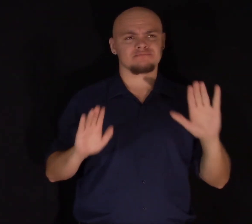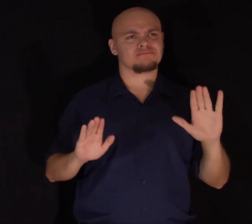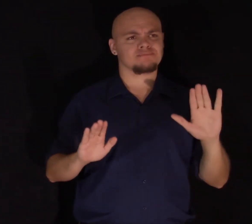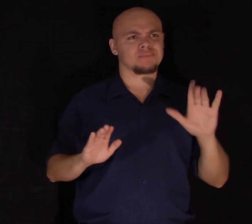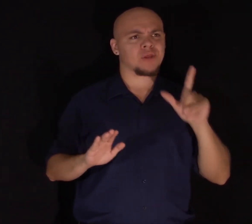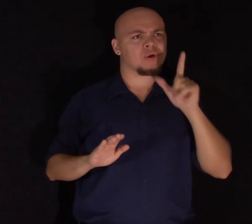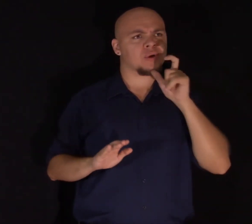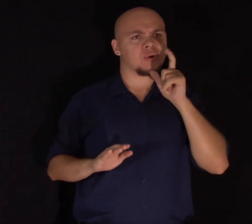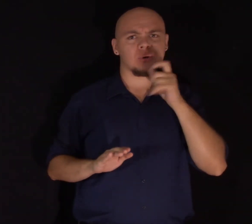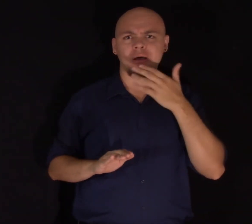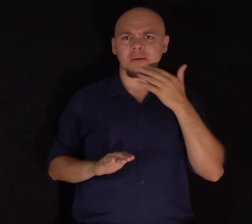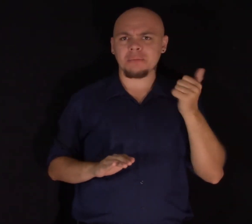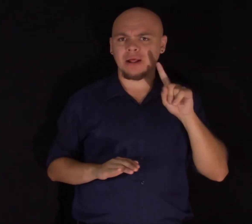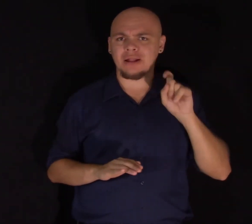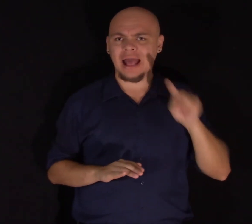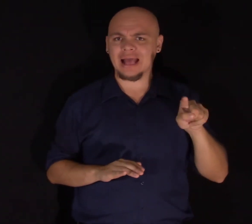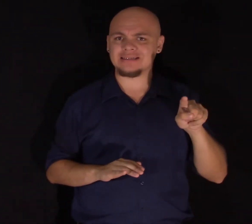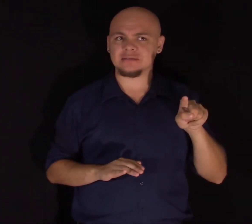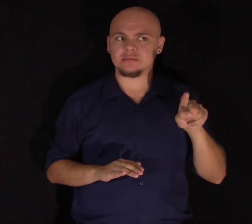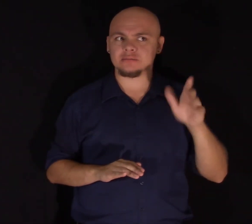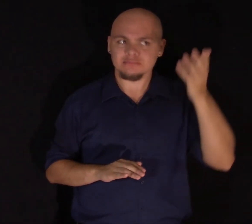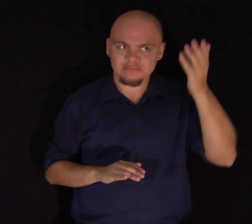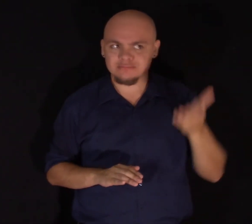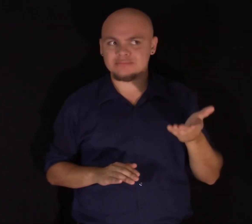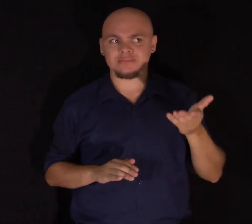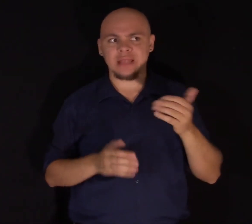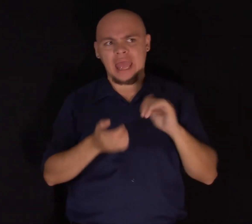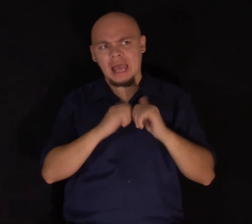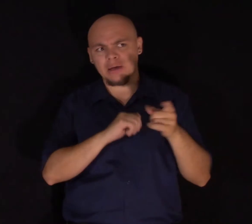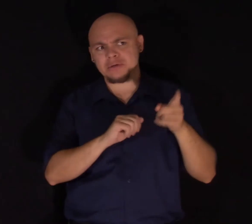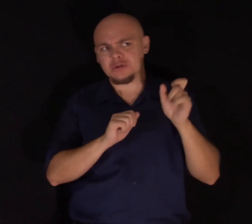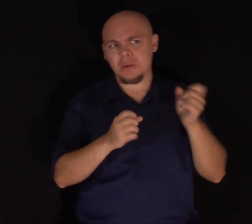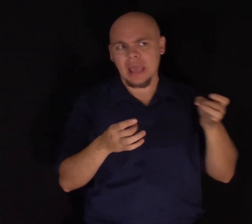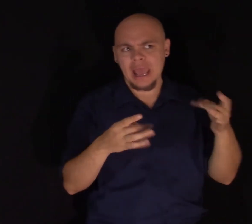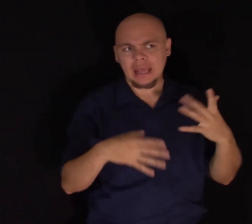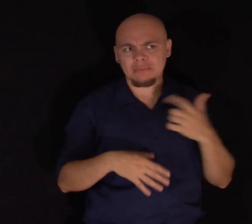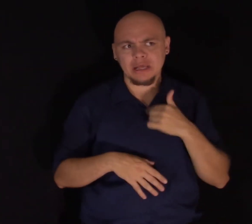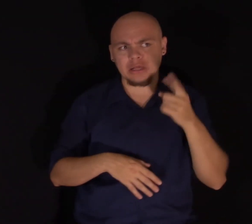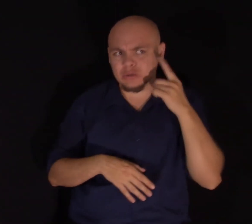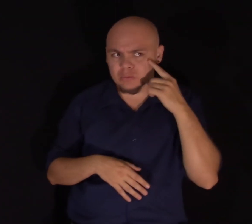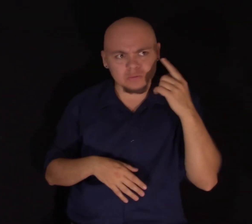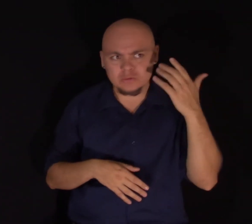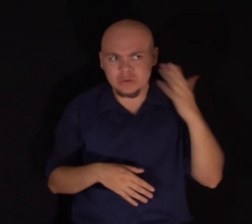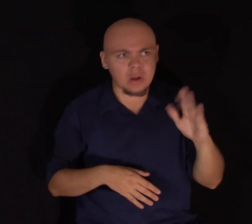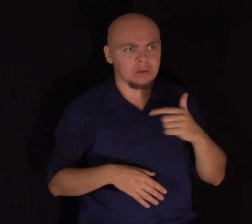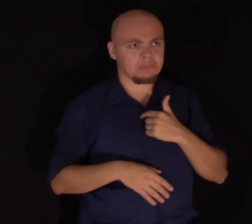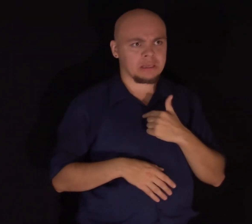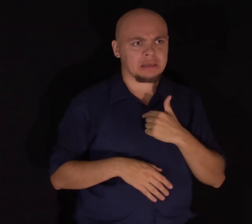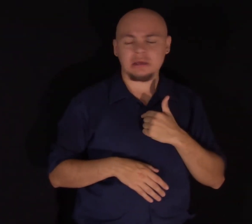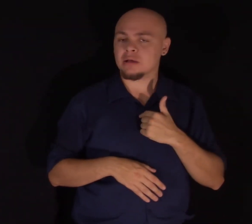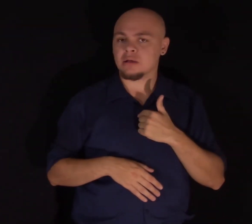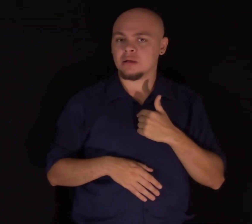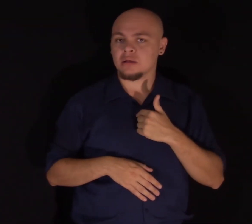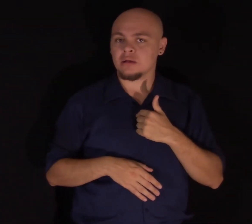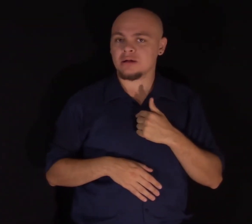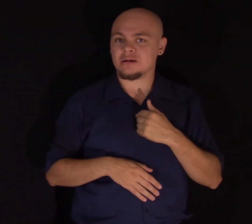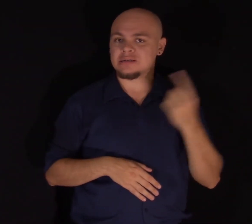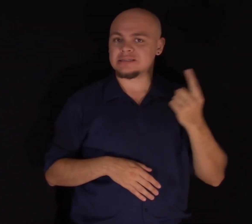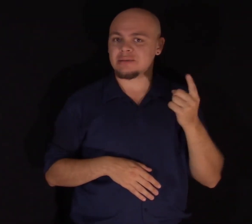Who better to ask, how can you hate me when you don't even know me, than someone